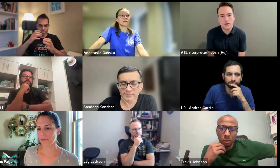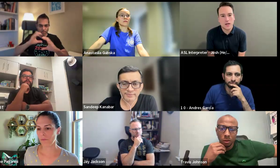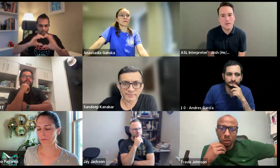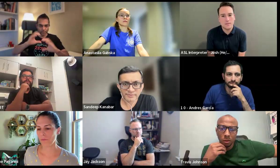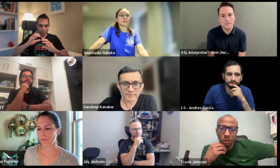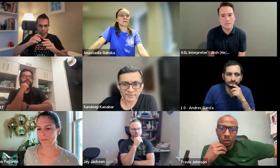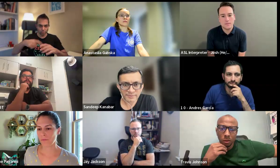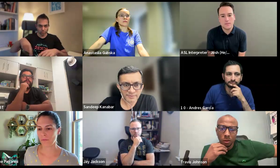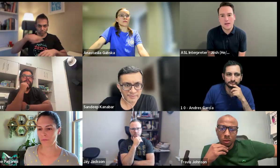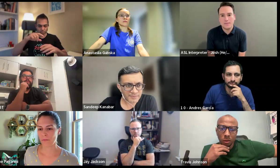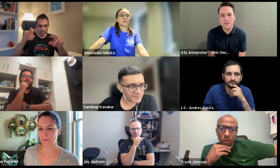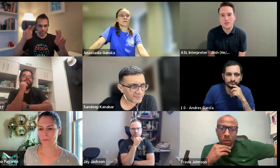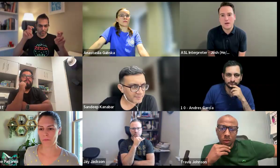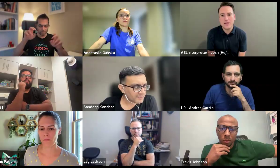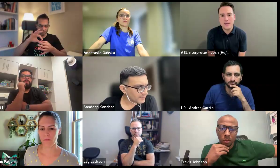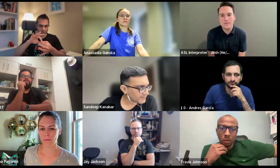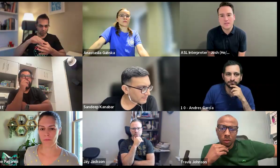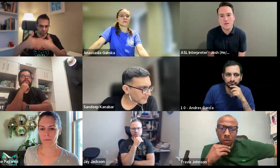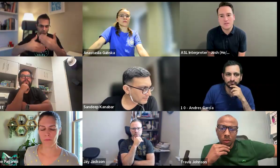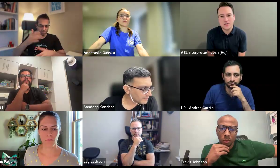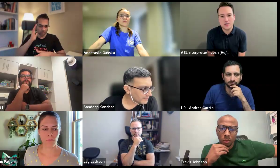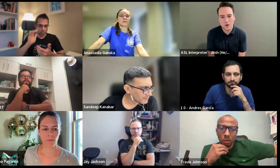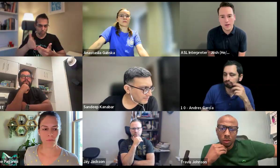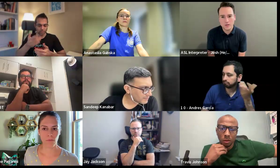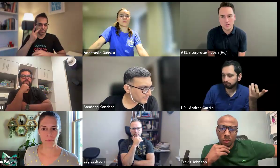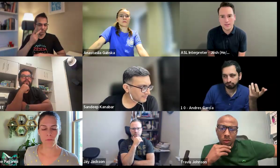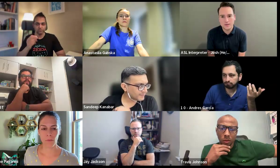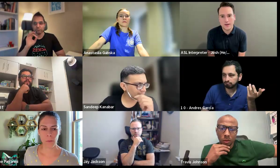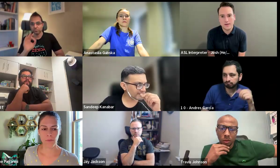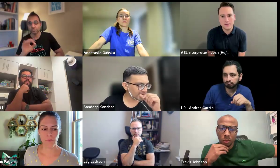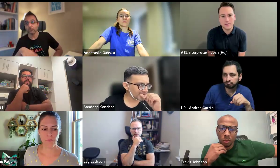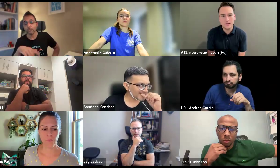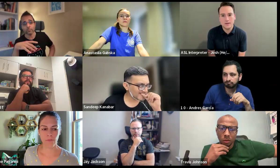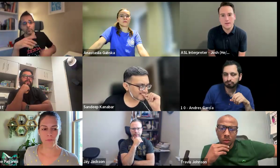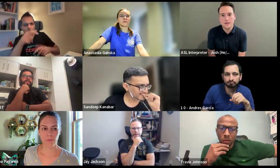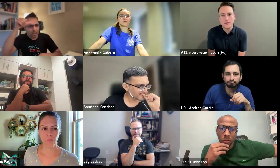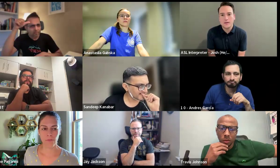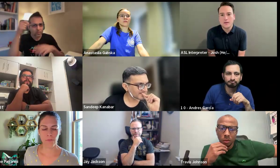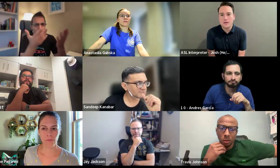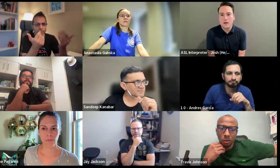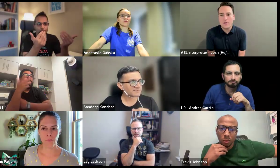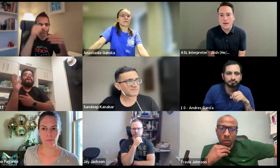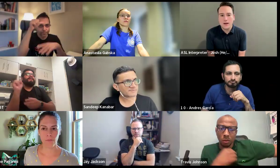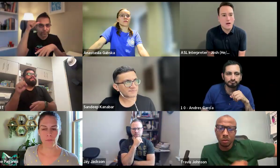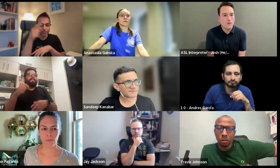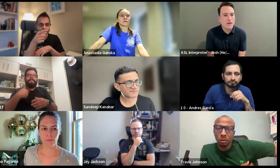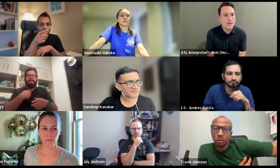So, yeah, make sure that we keep this conversation going on dress, okay? All right. Oh, and